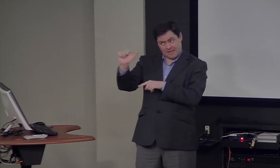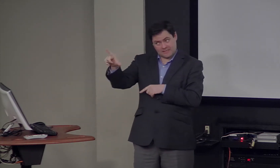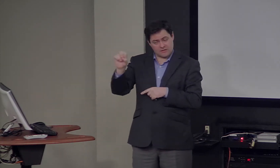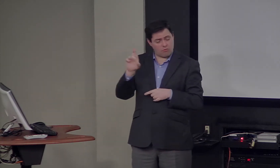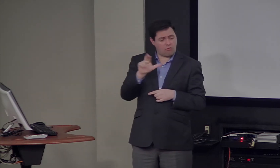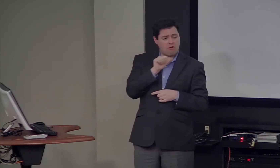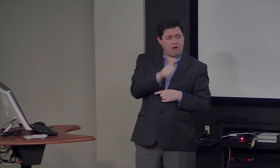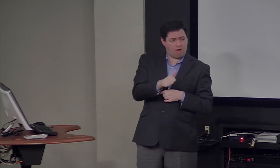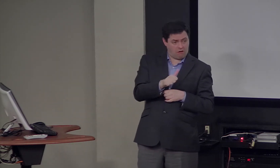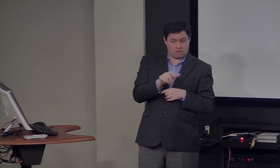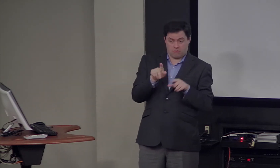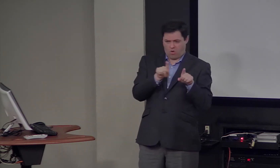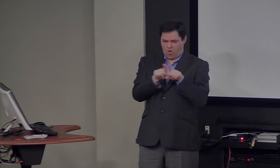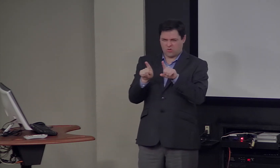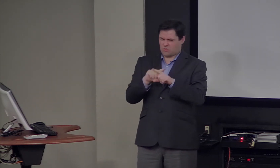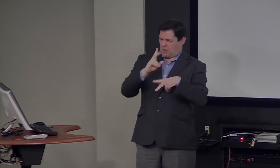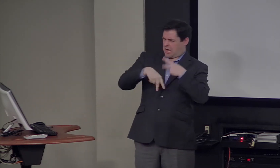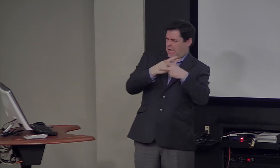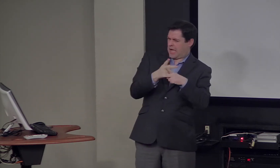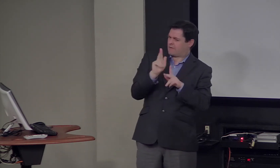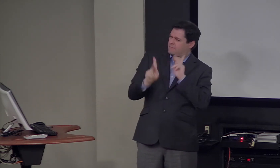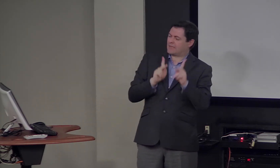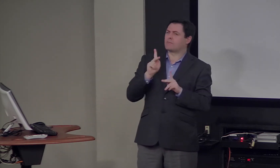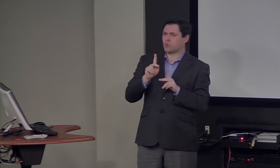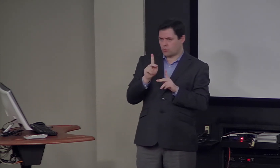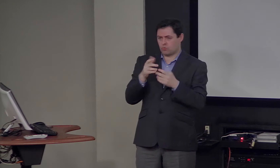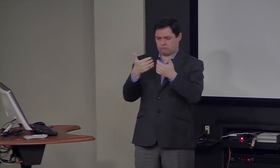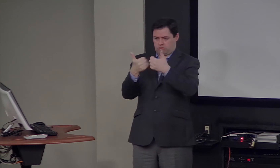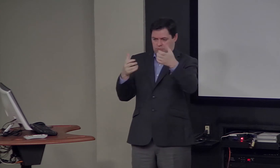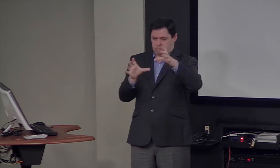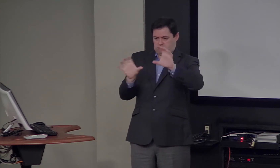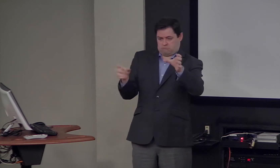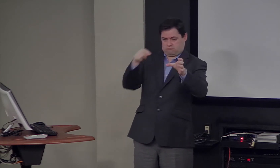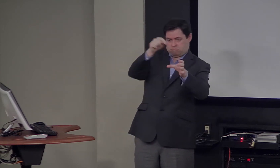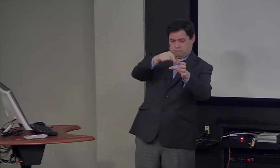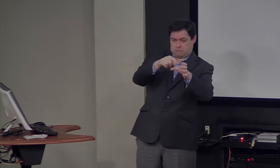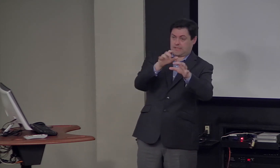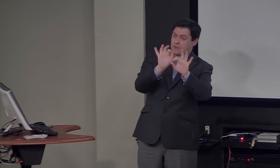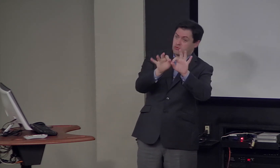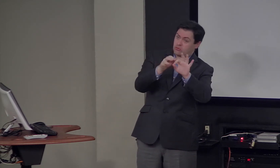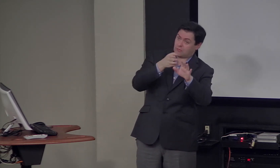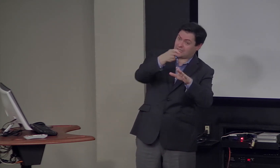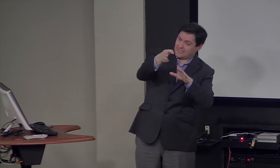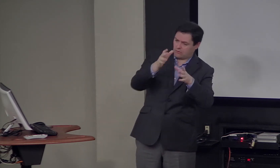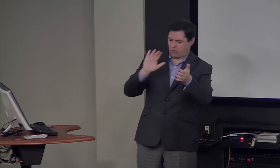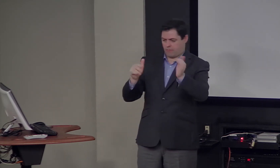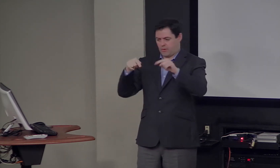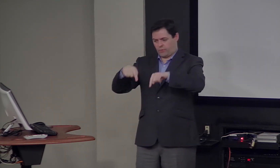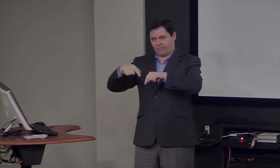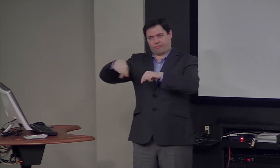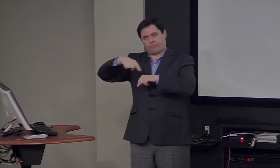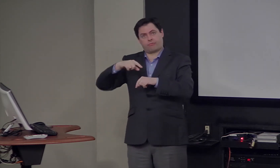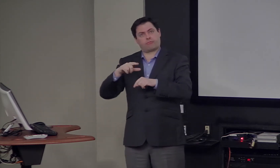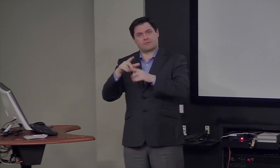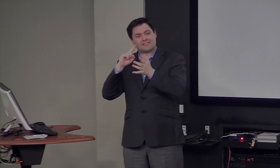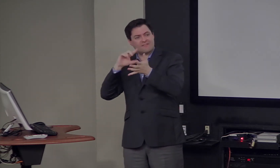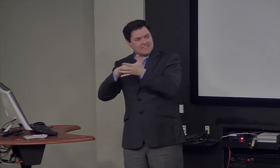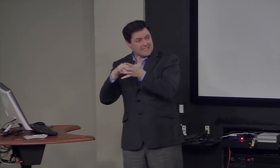that were predictive of interpreters' competencies. We wanted to see whether or not we could distinguish some of these traits that helped us understand who